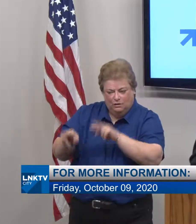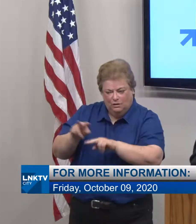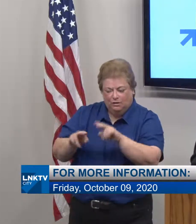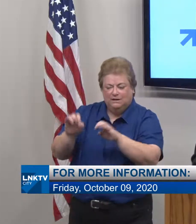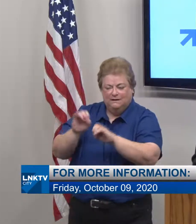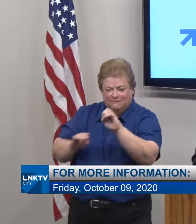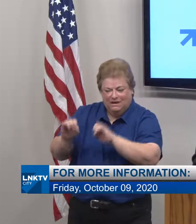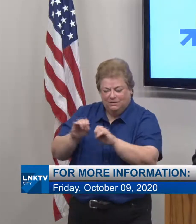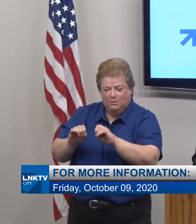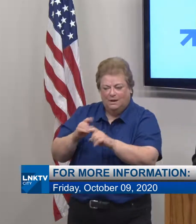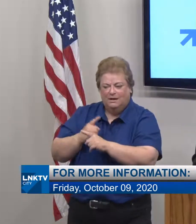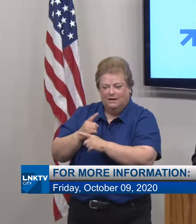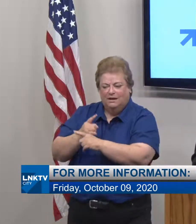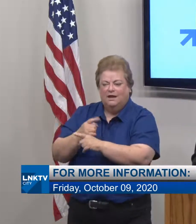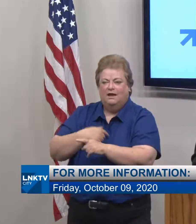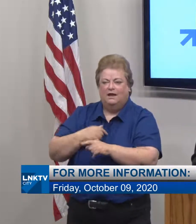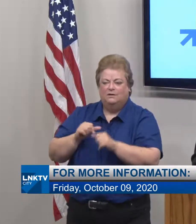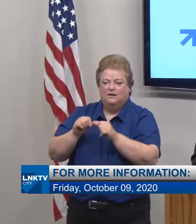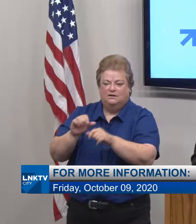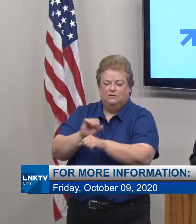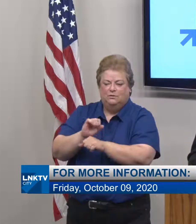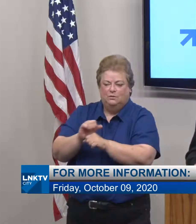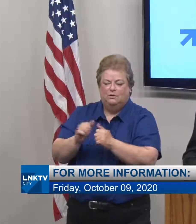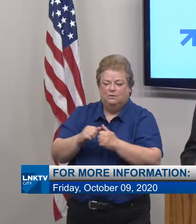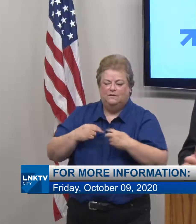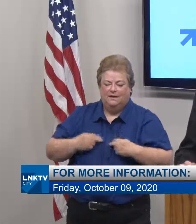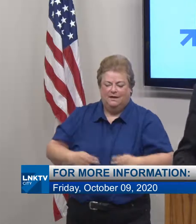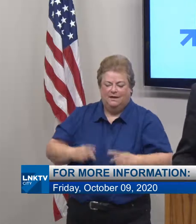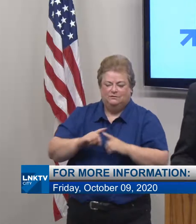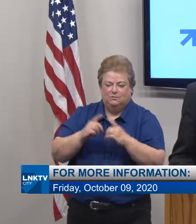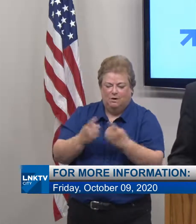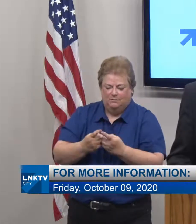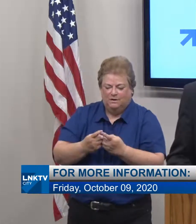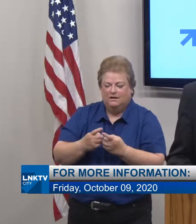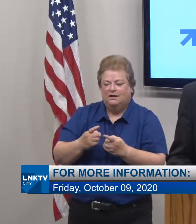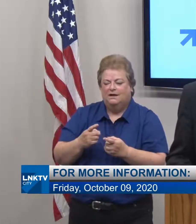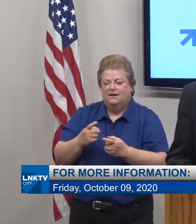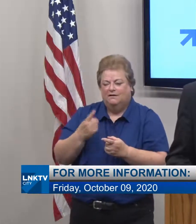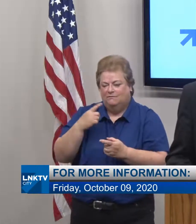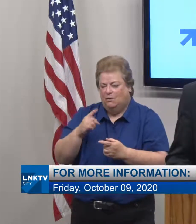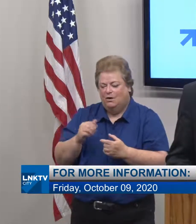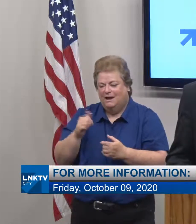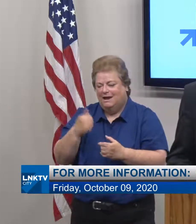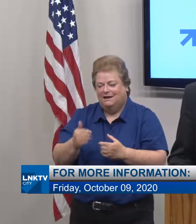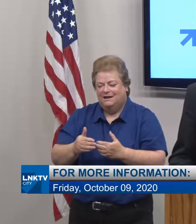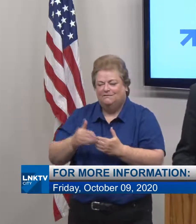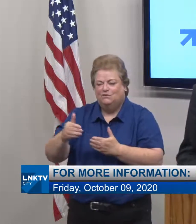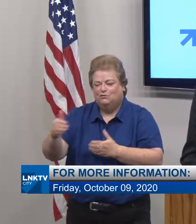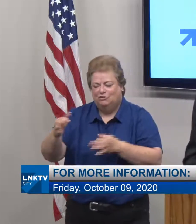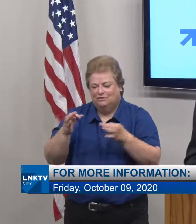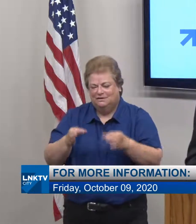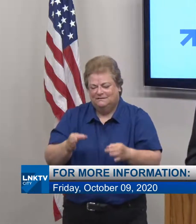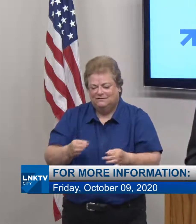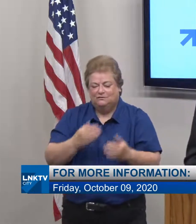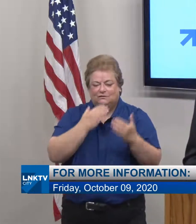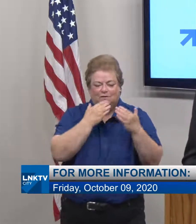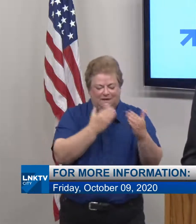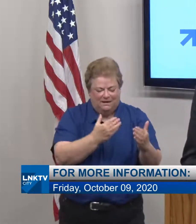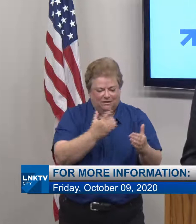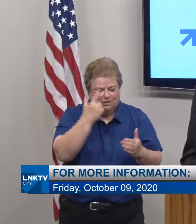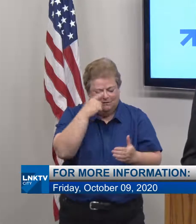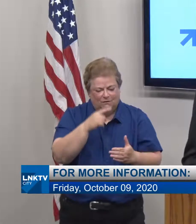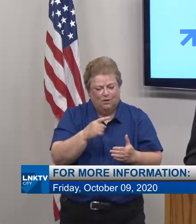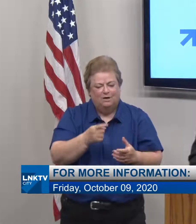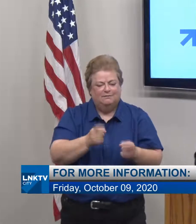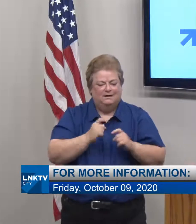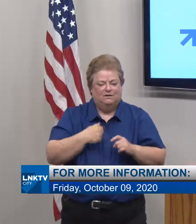the Lincoln Lancaster Health Department in terms of any future decisions we make about that. So Mayor, again, thank you very much for carving out some time for